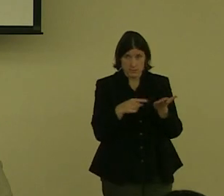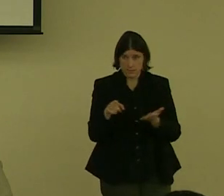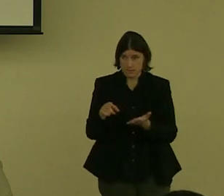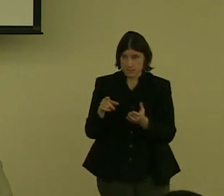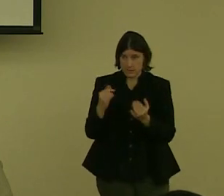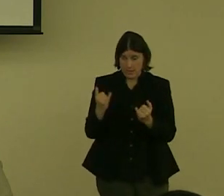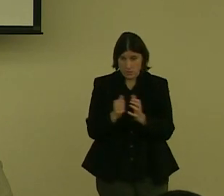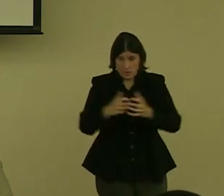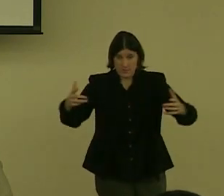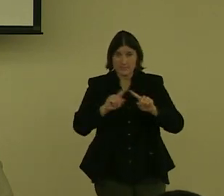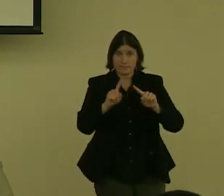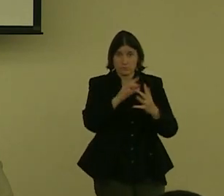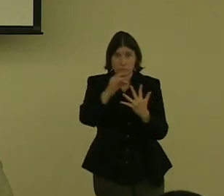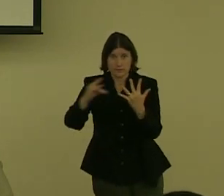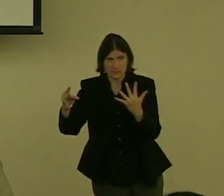we assign to